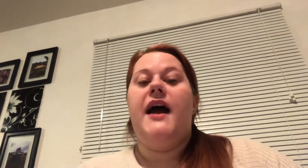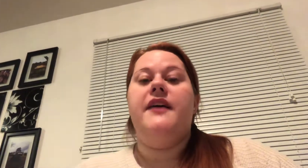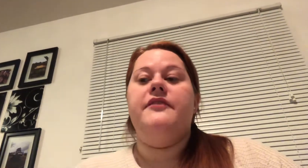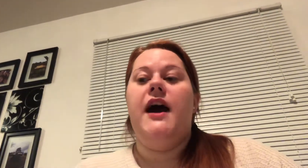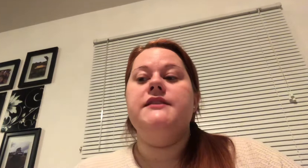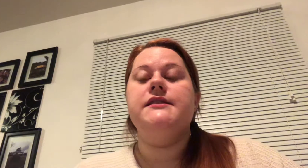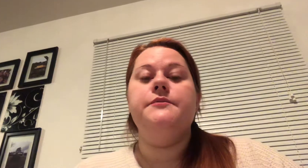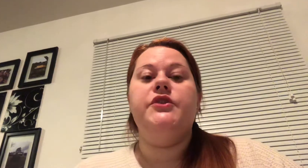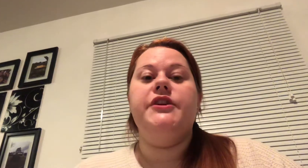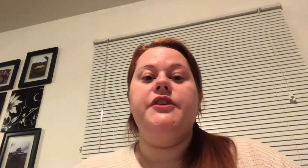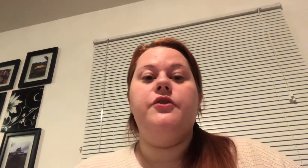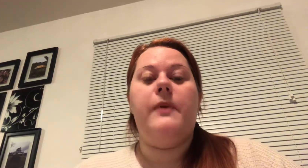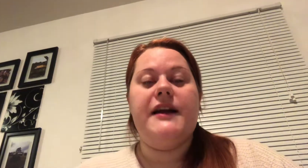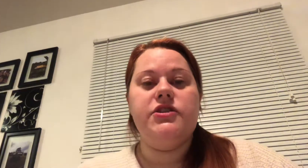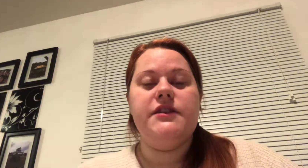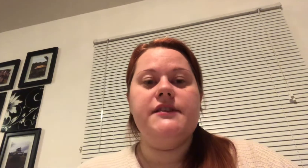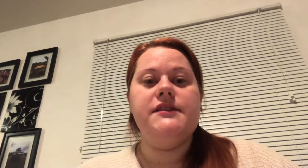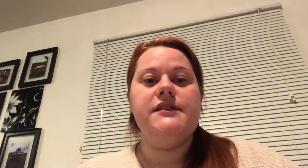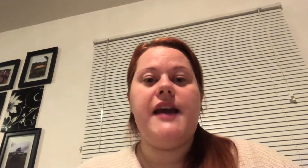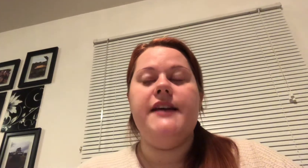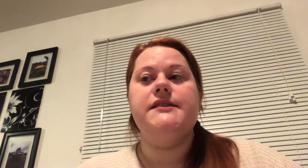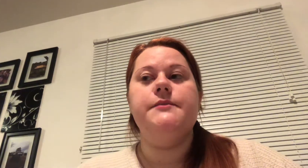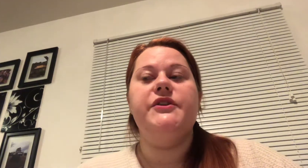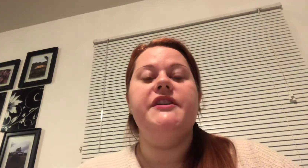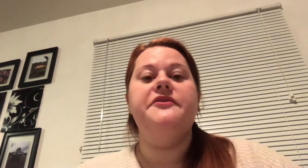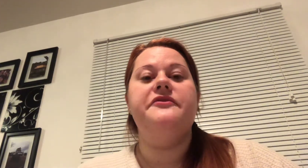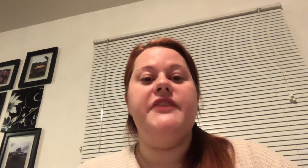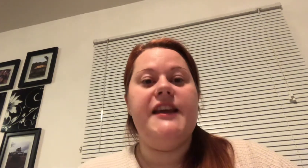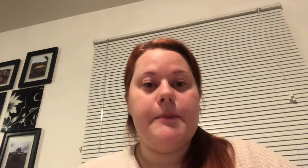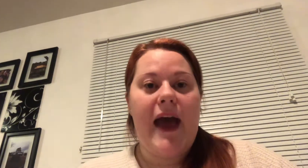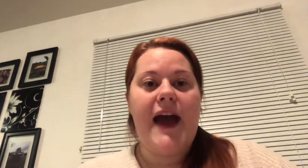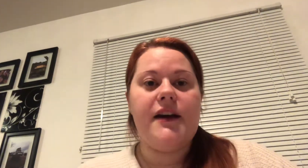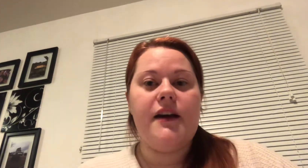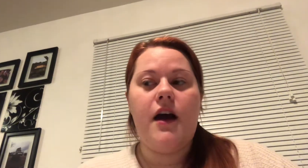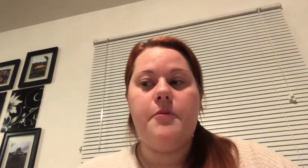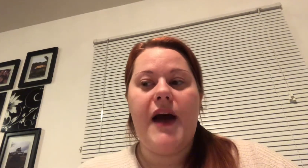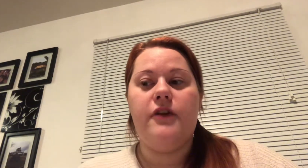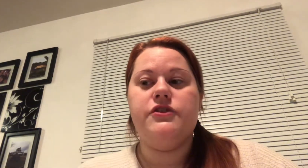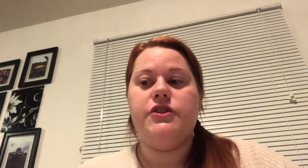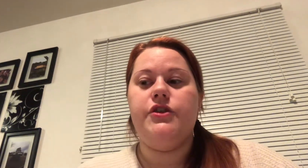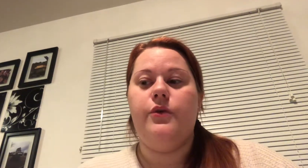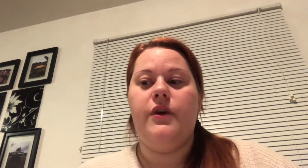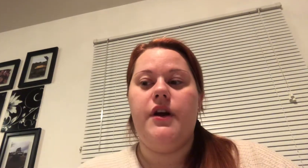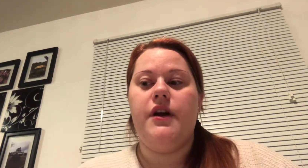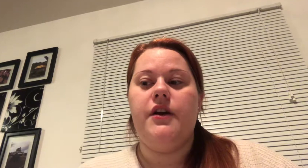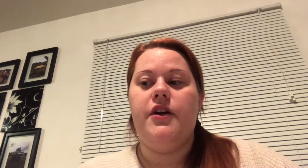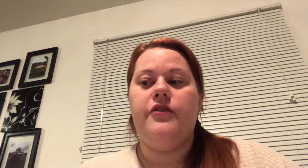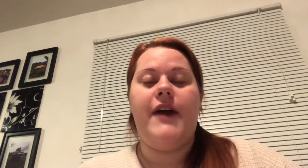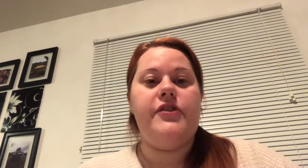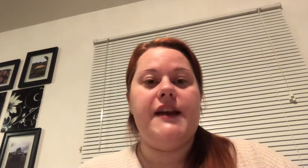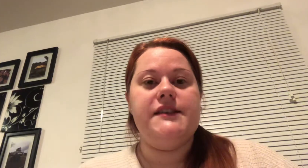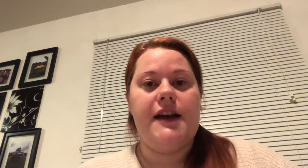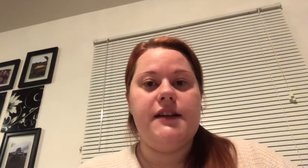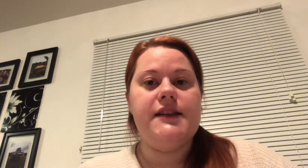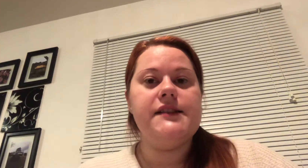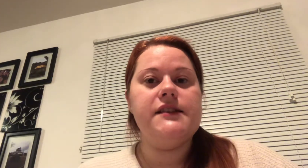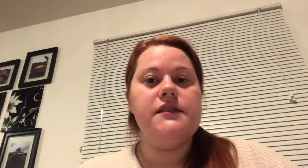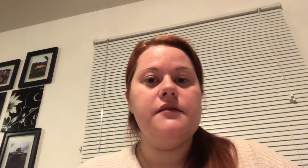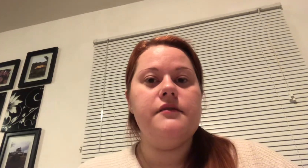I've gotten some good questions and some good feedback about your Frederick Douglass